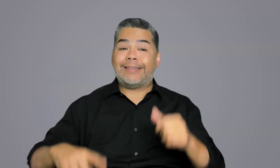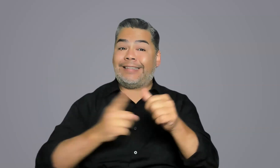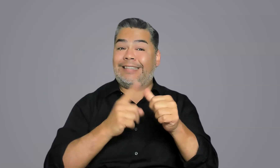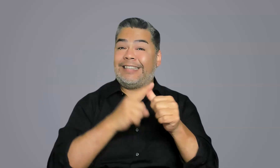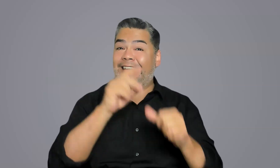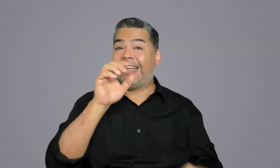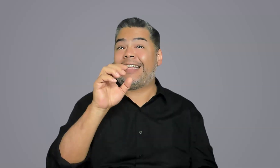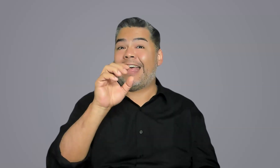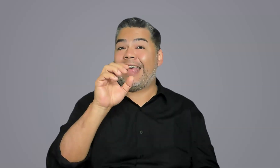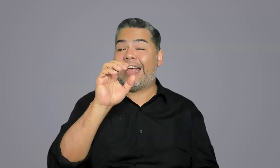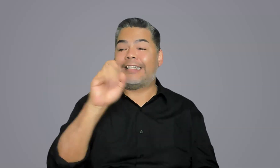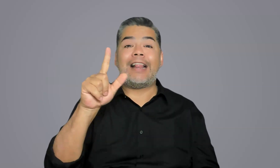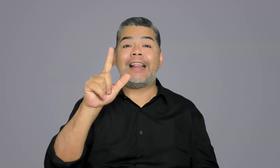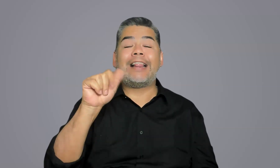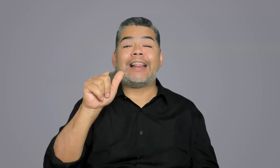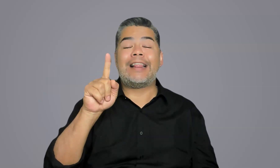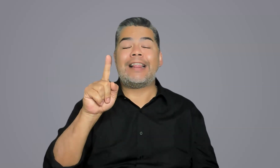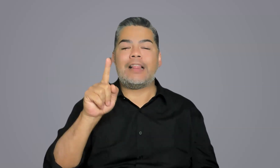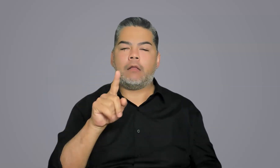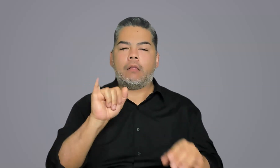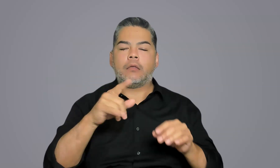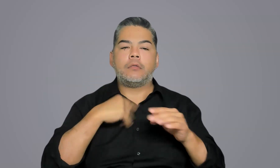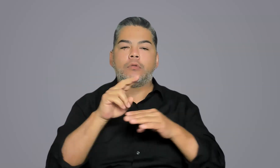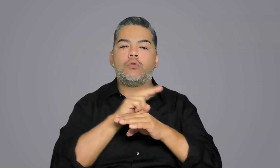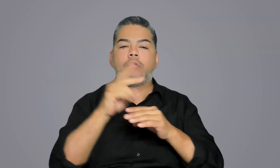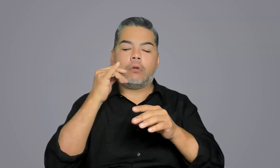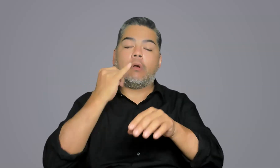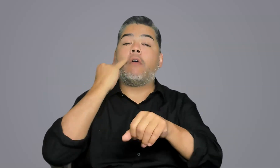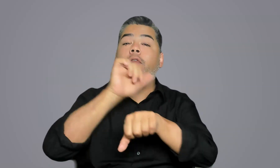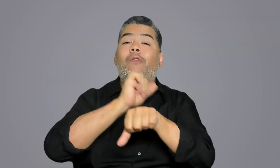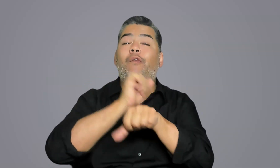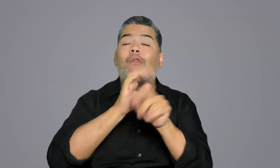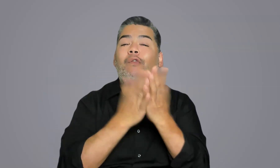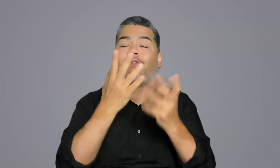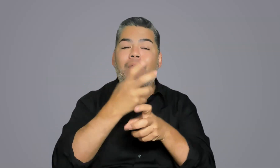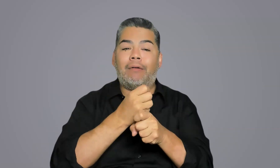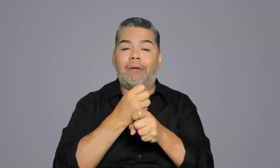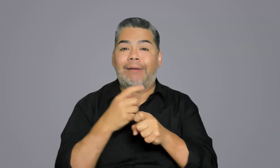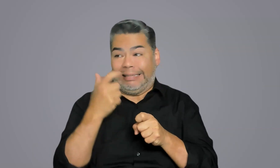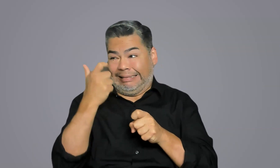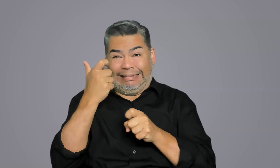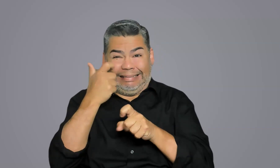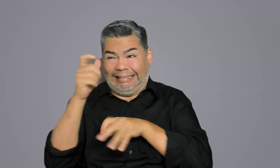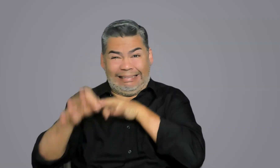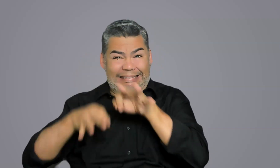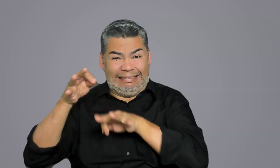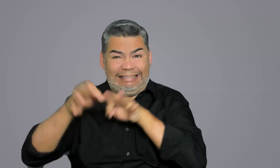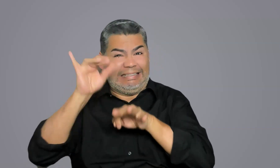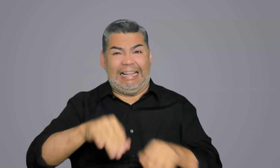can be used to give a workbook summary. So as described in the previous section, that's kind of how that cell can be